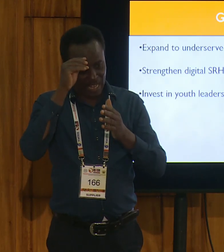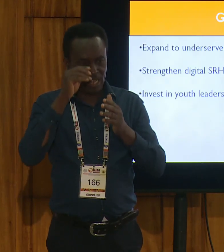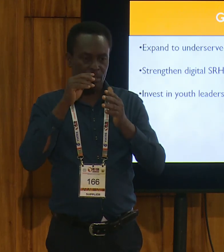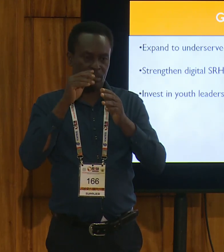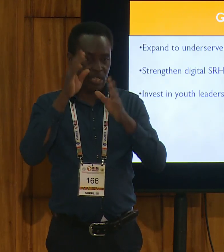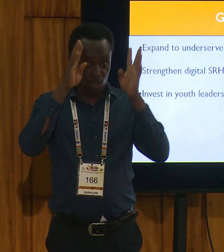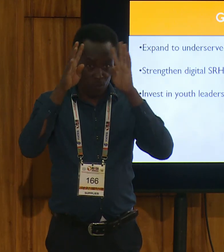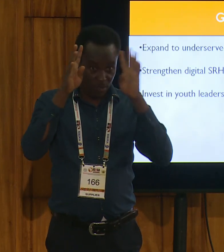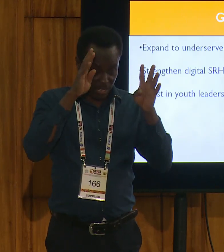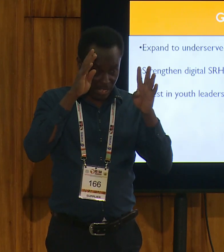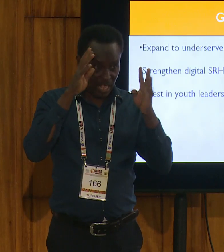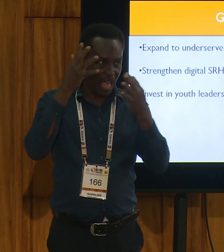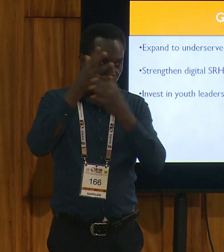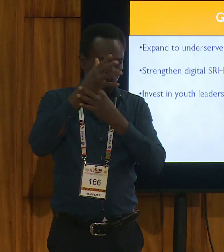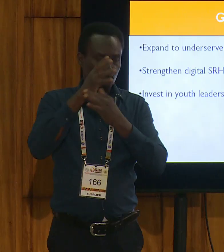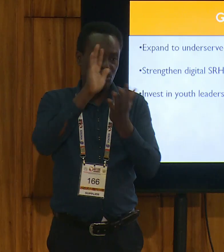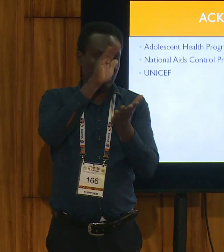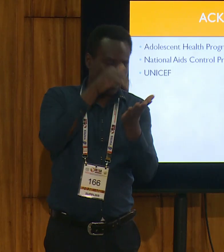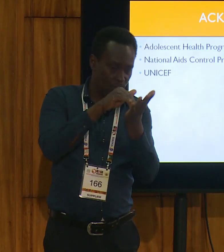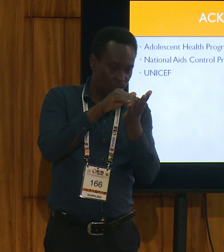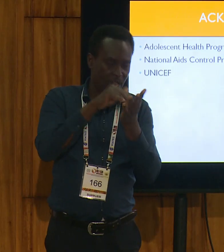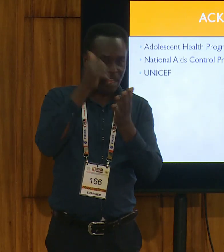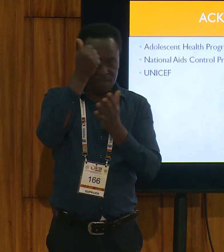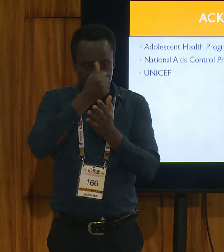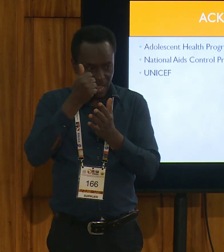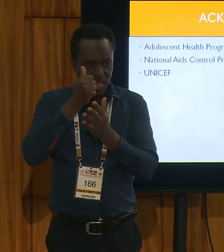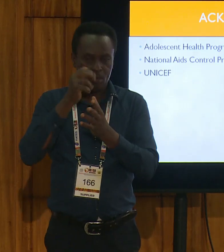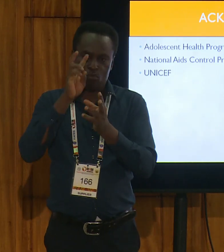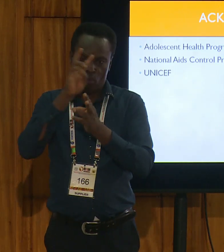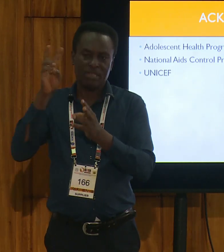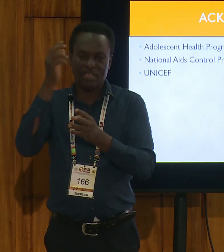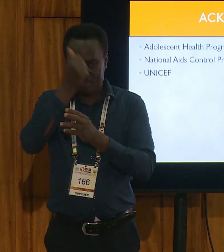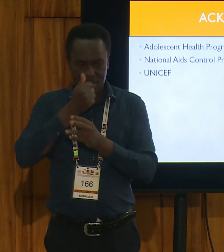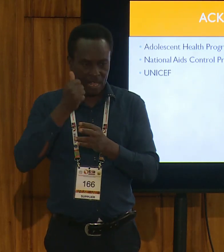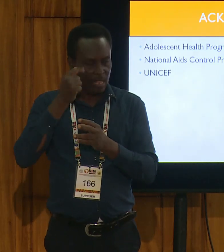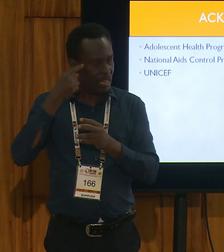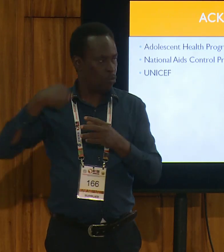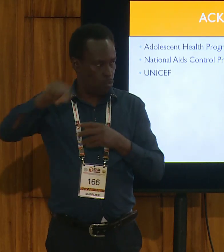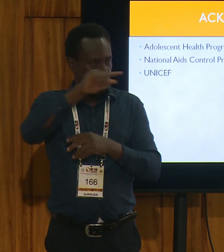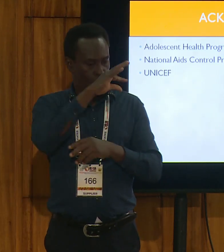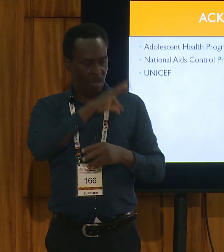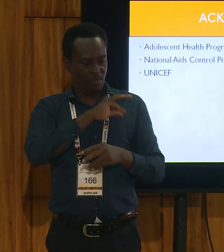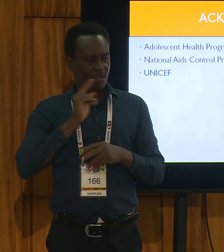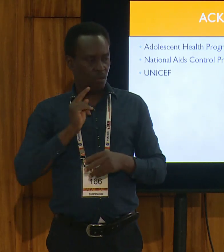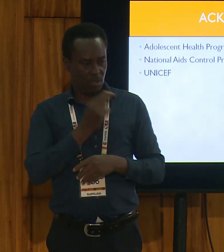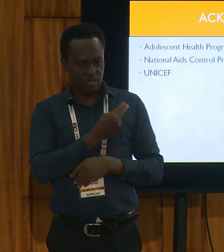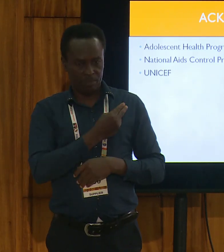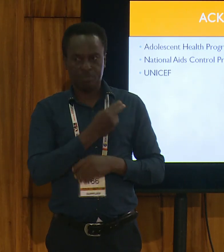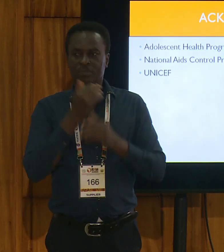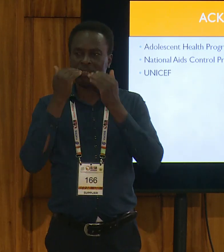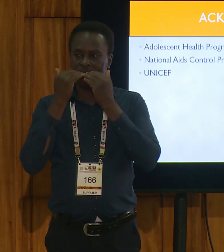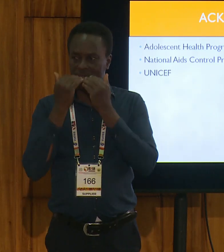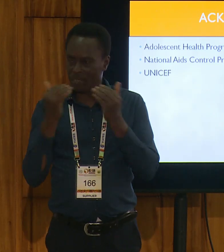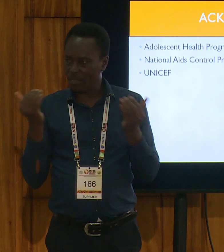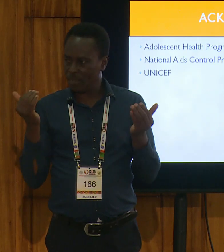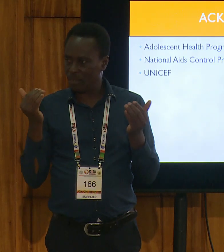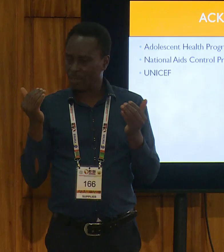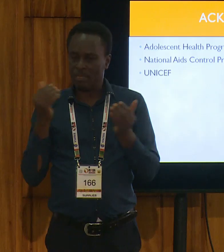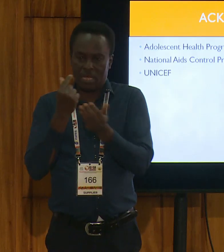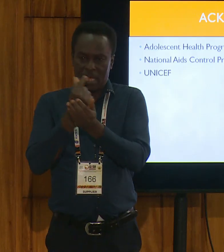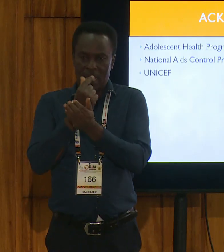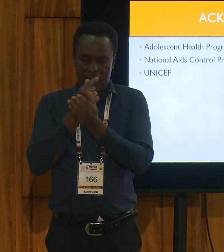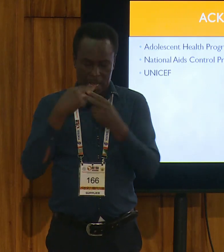across West and Central Africa for all of our benefits. And I thank the Ghana